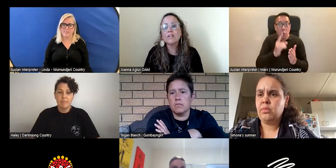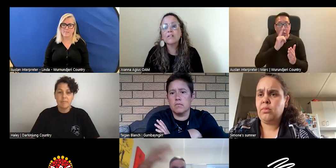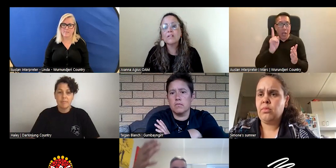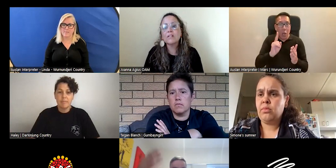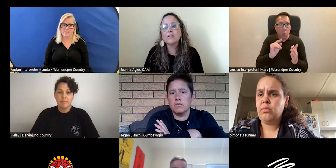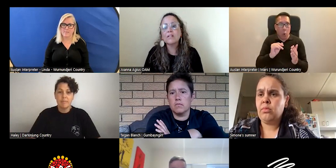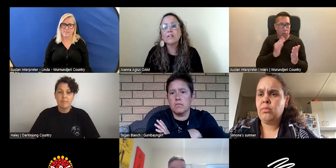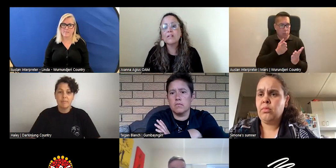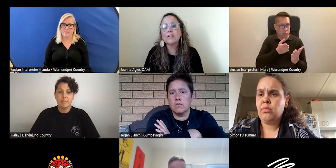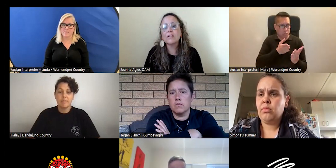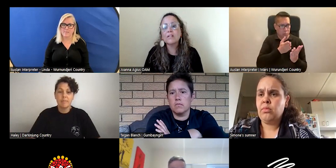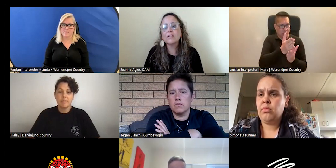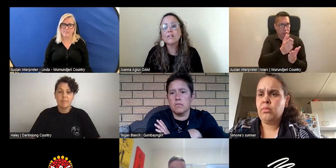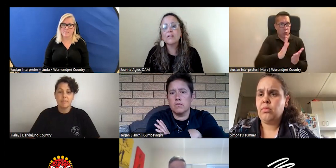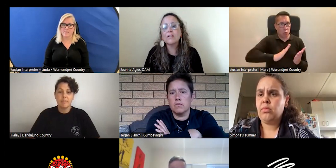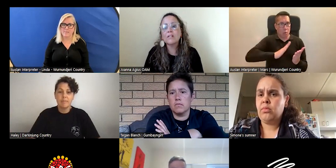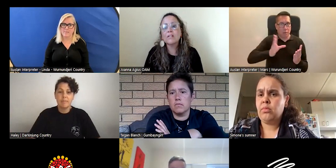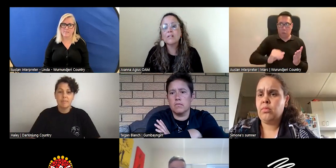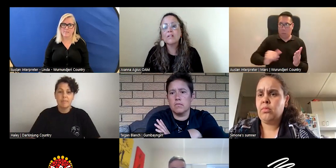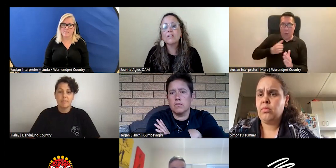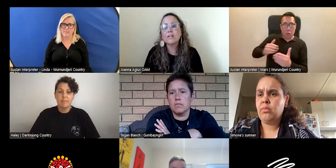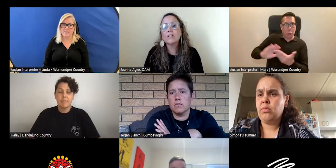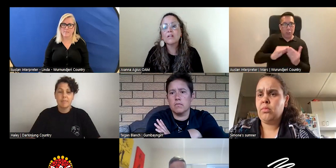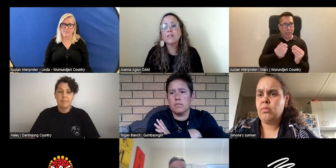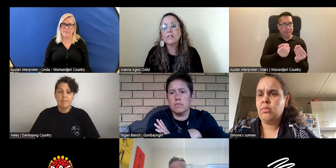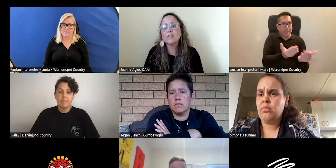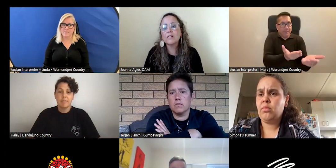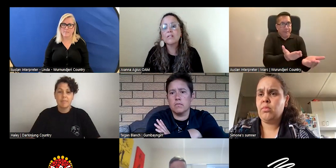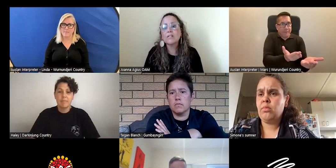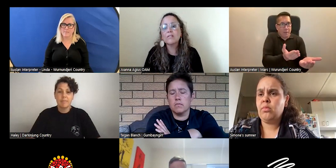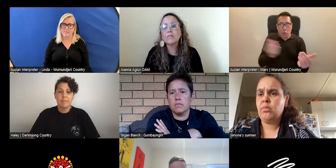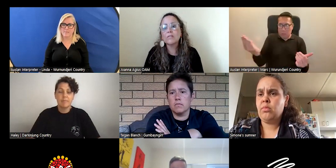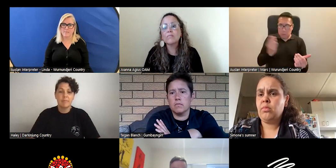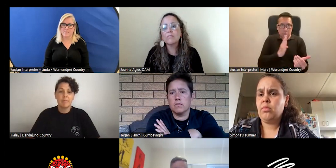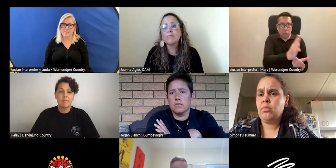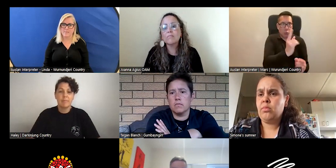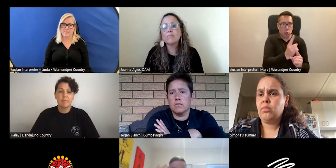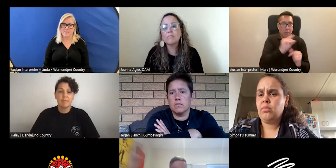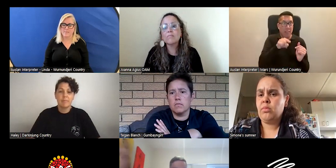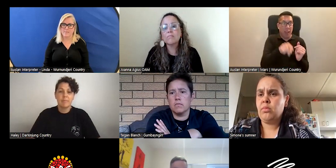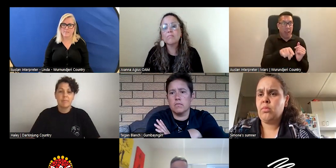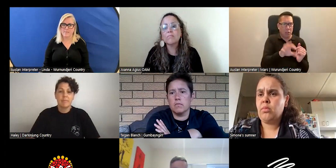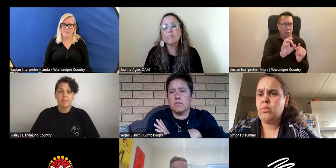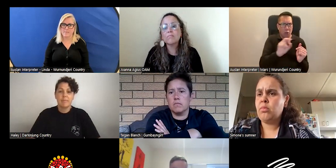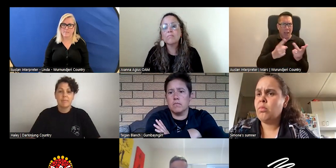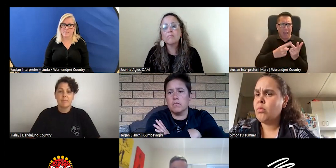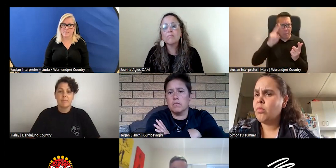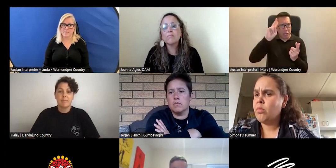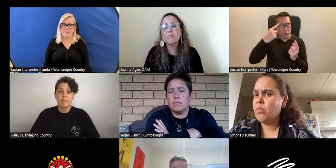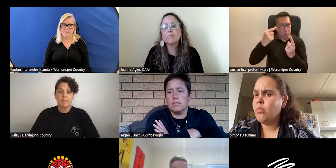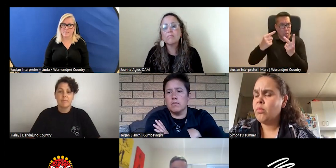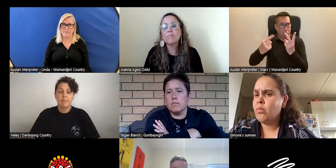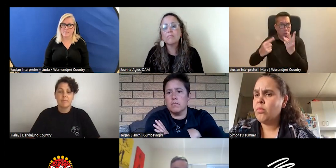and elevate the requirements of our communities, and for us to be talking about that, not about all this other political